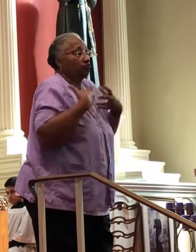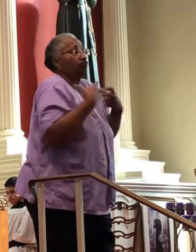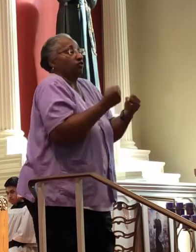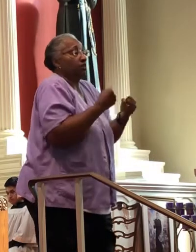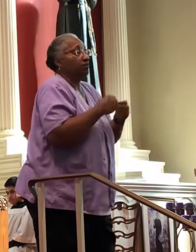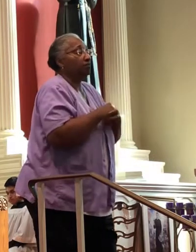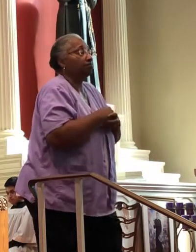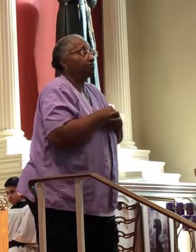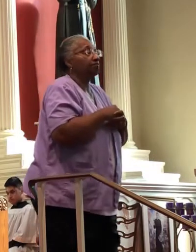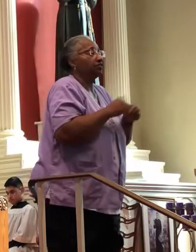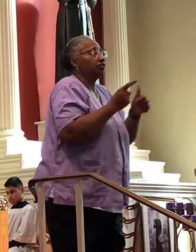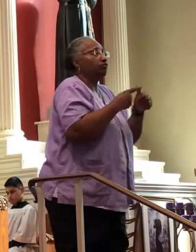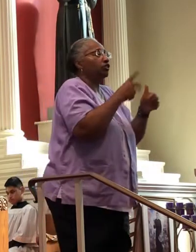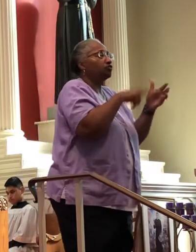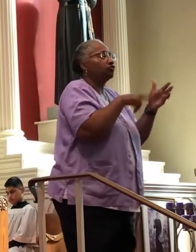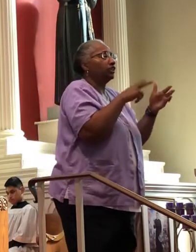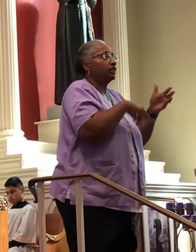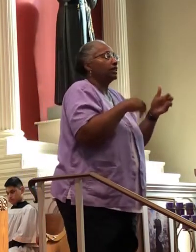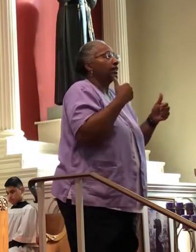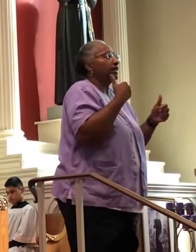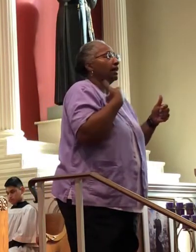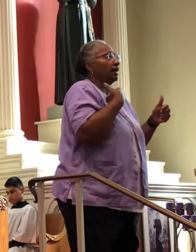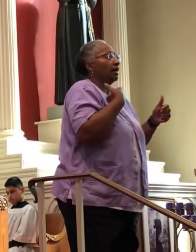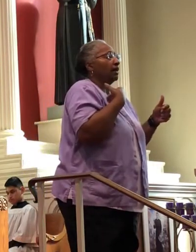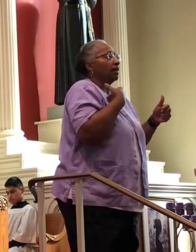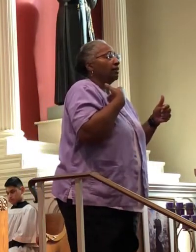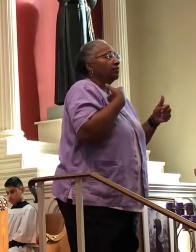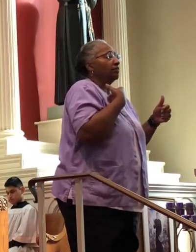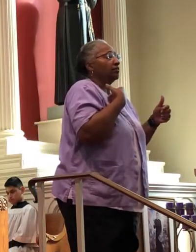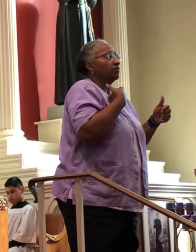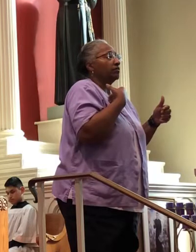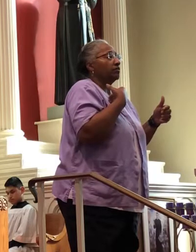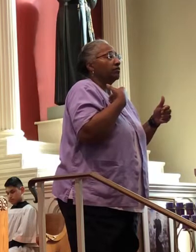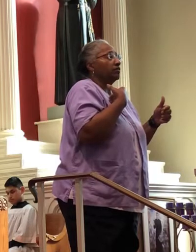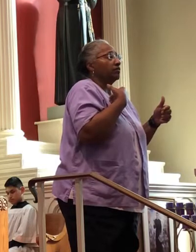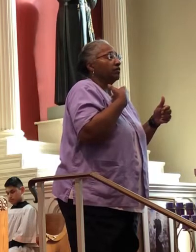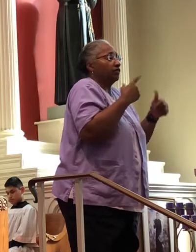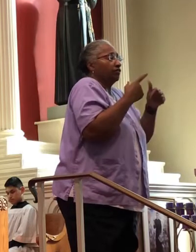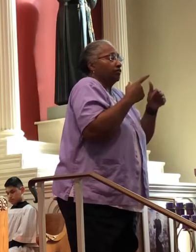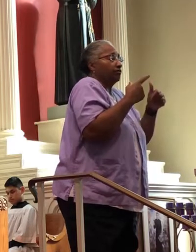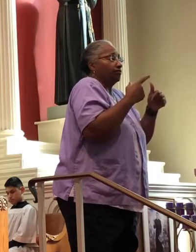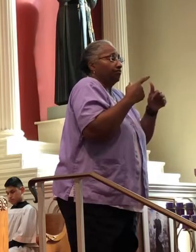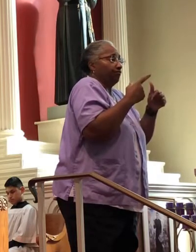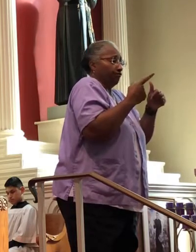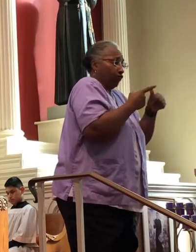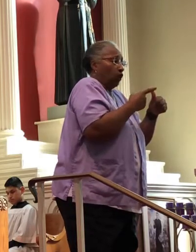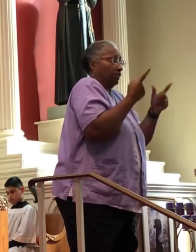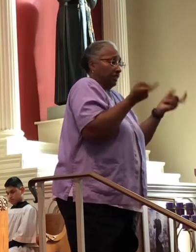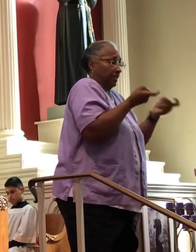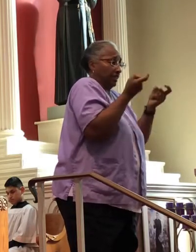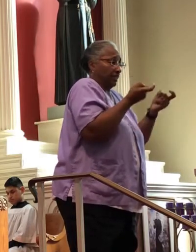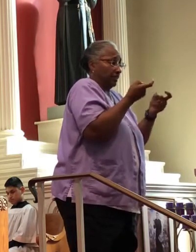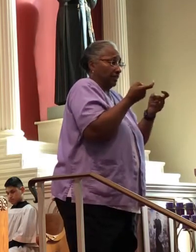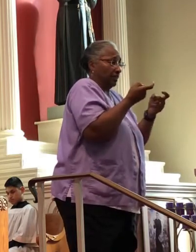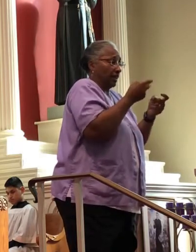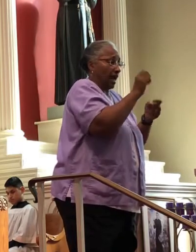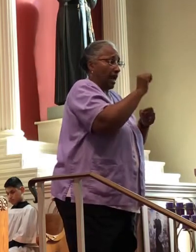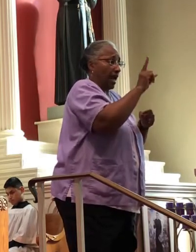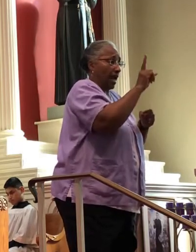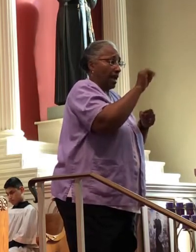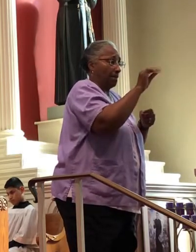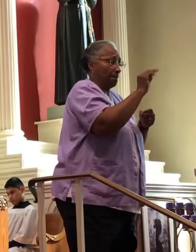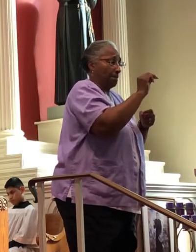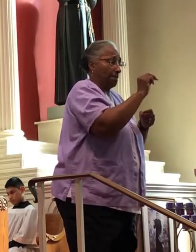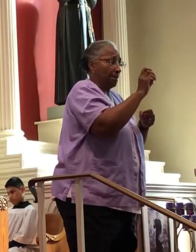the very impressive account of the first sin, the sin of Adam and Eve, you know, I was thinking to